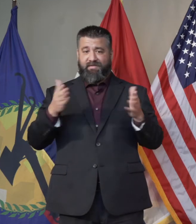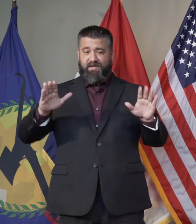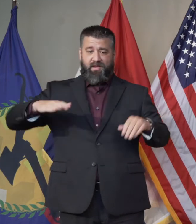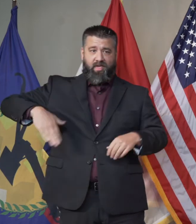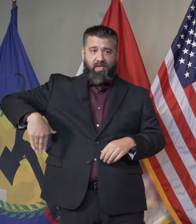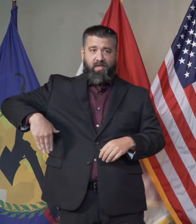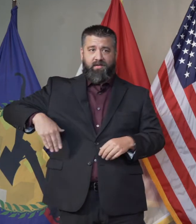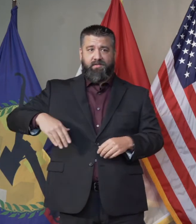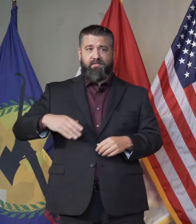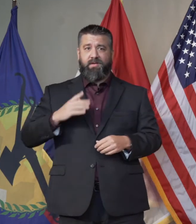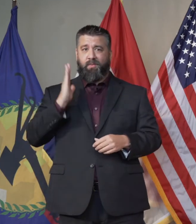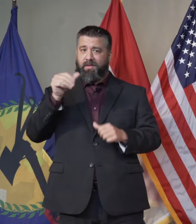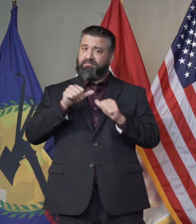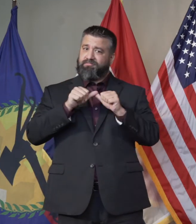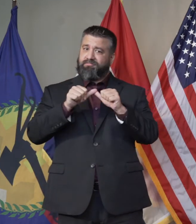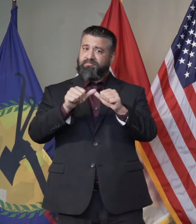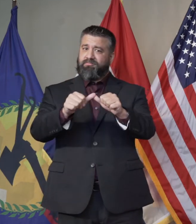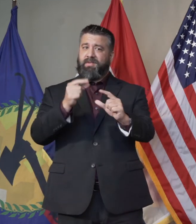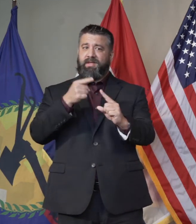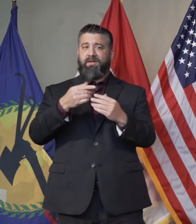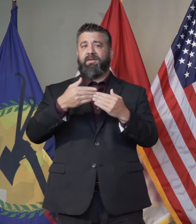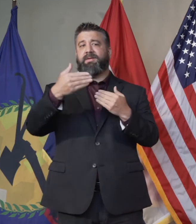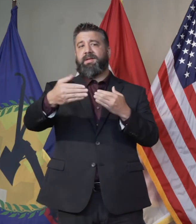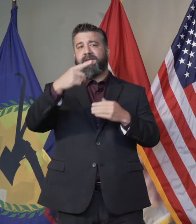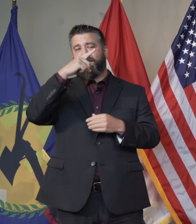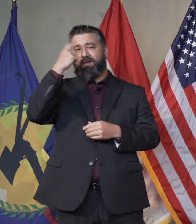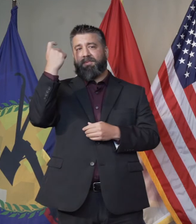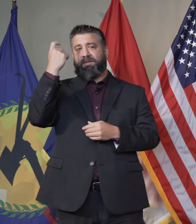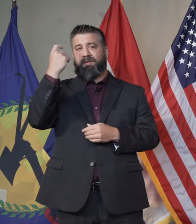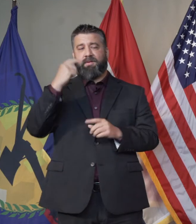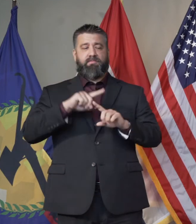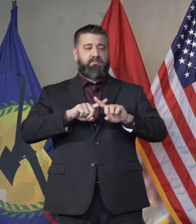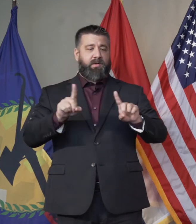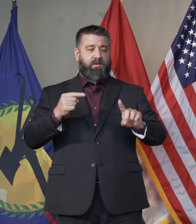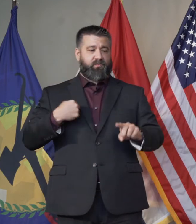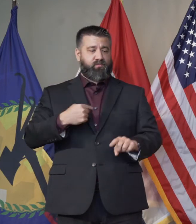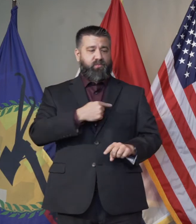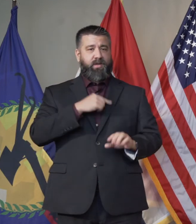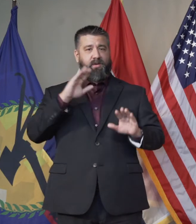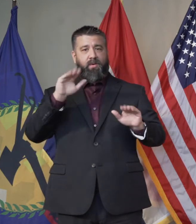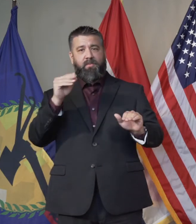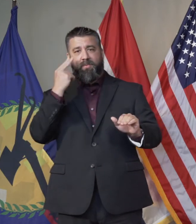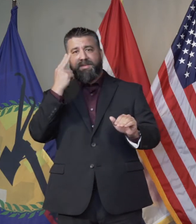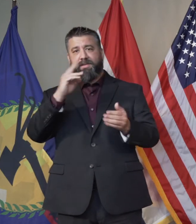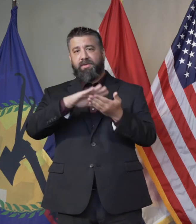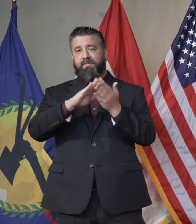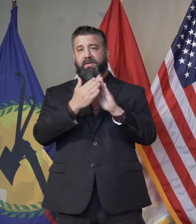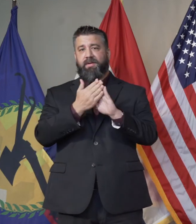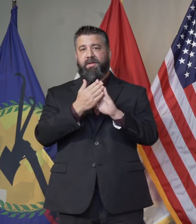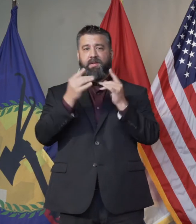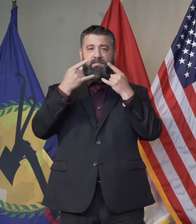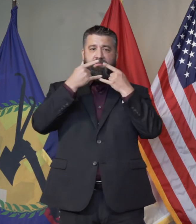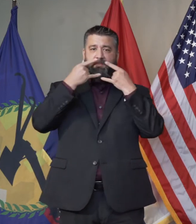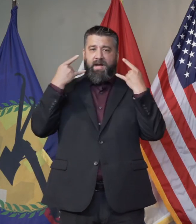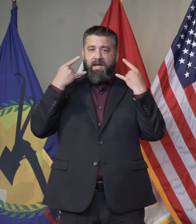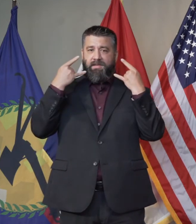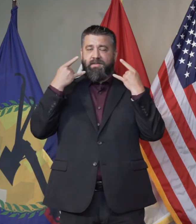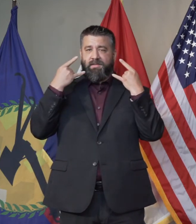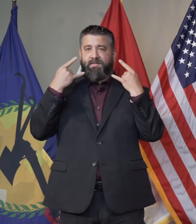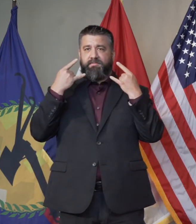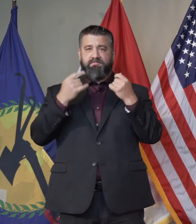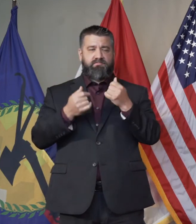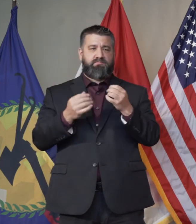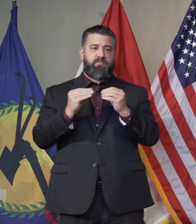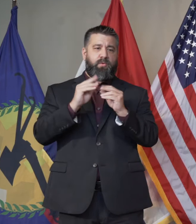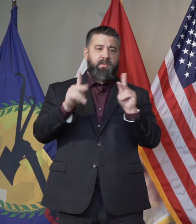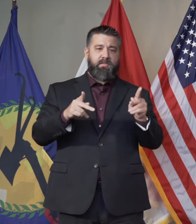summer. But we hope that what we see in our community is that mask wearing has been more widely